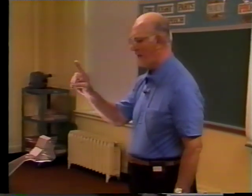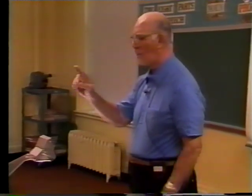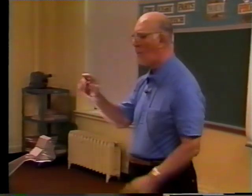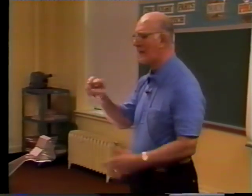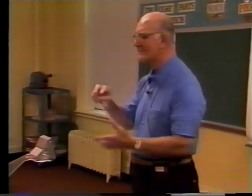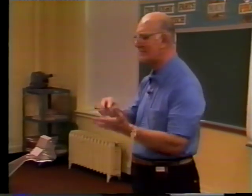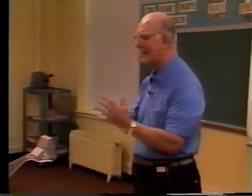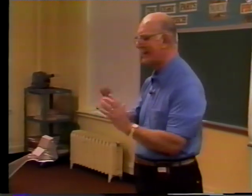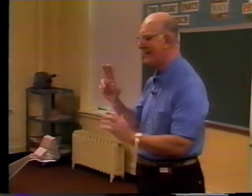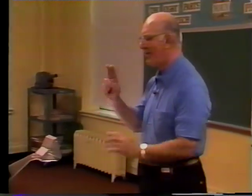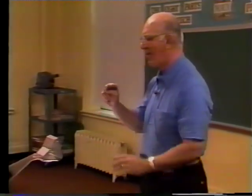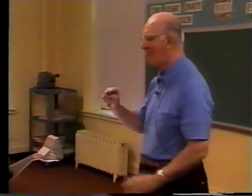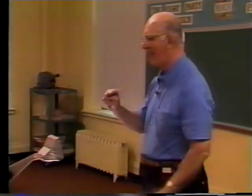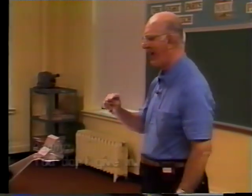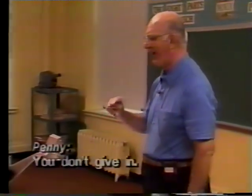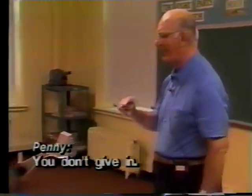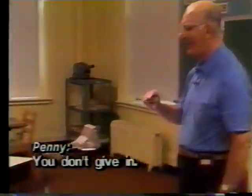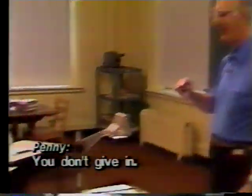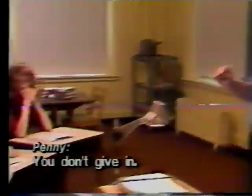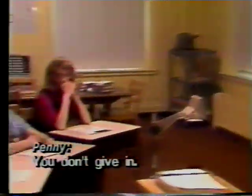unbowed. What's it mean? Unbowed.